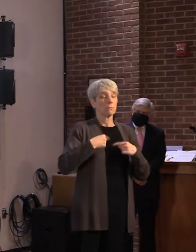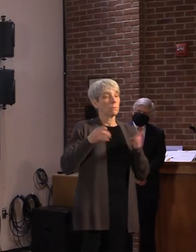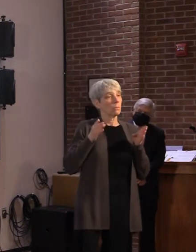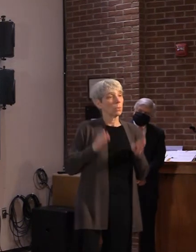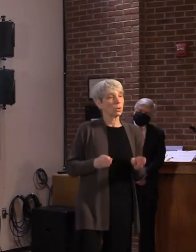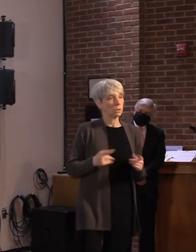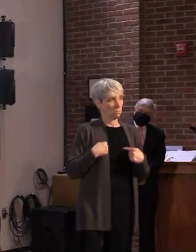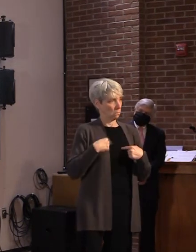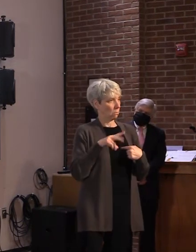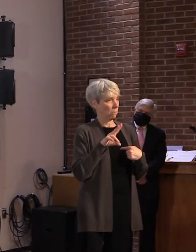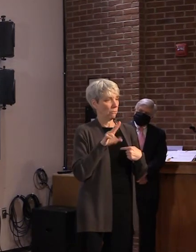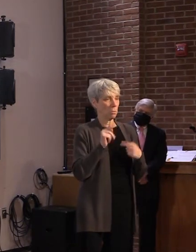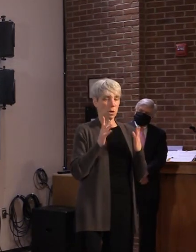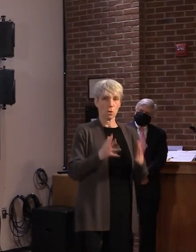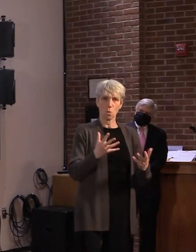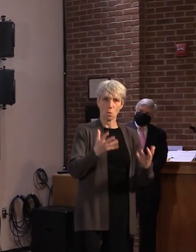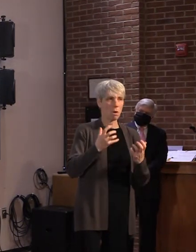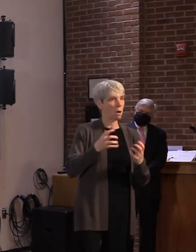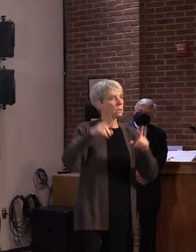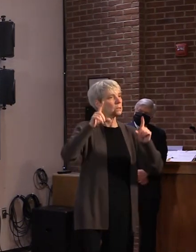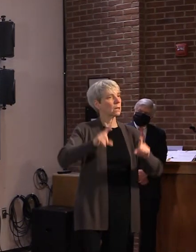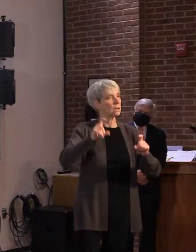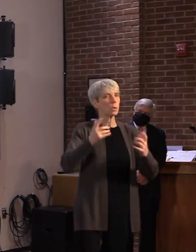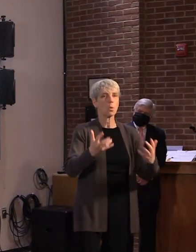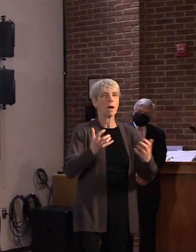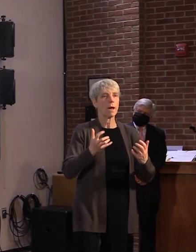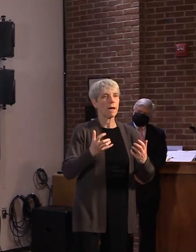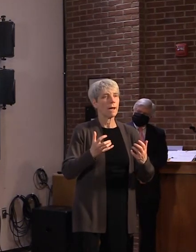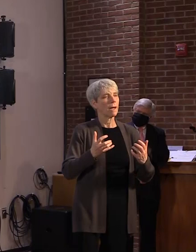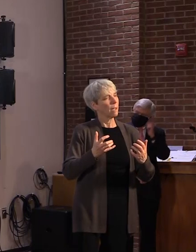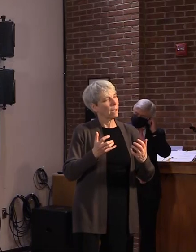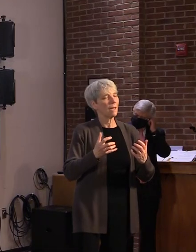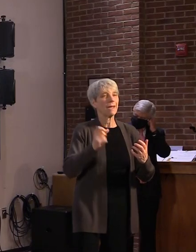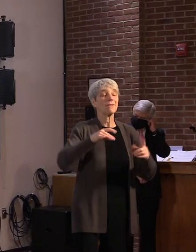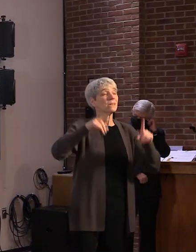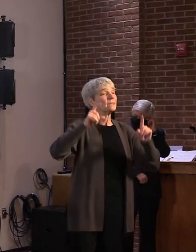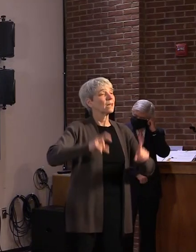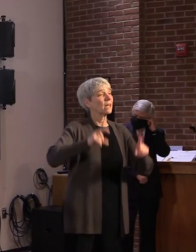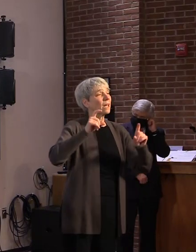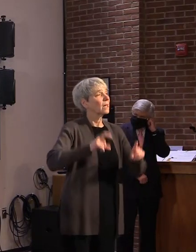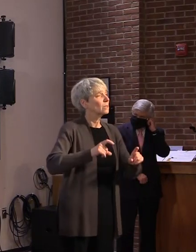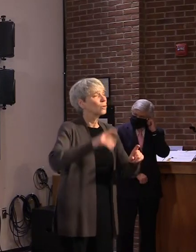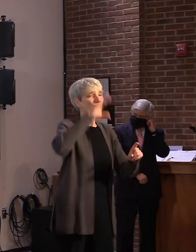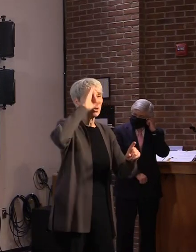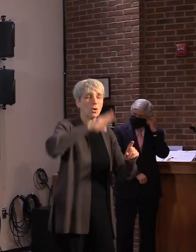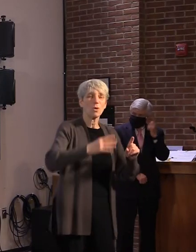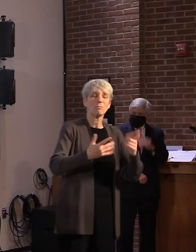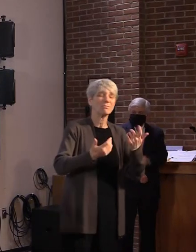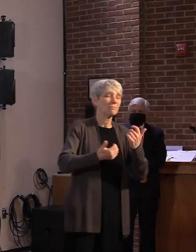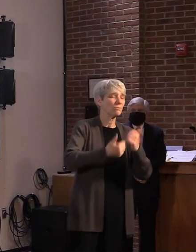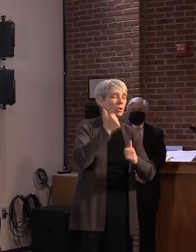have to realize right from the get-go that the probability of having a positive test was low from the start.